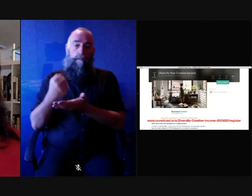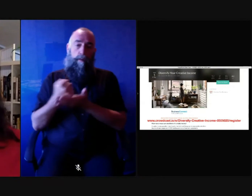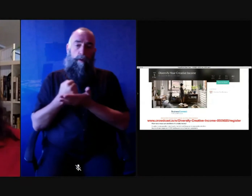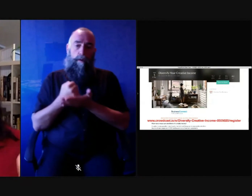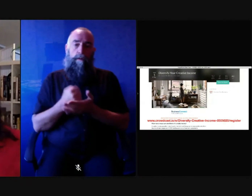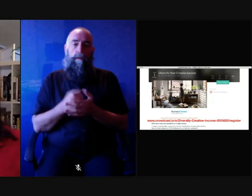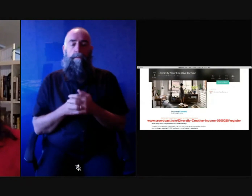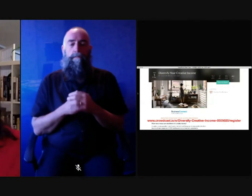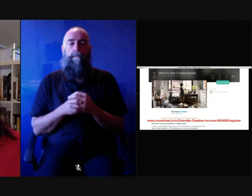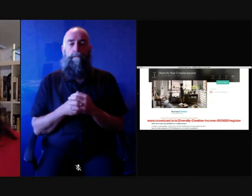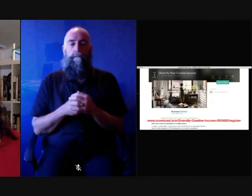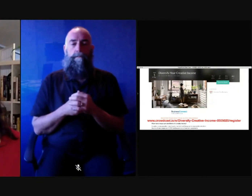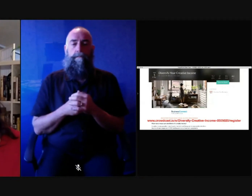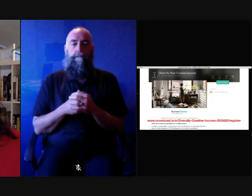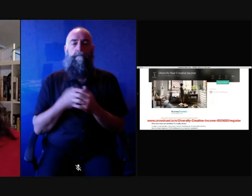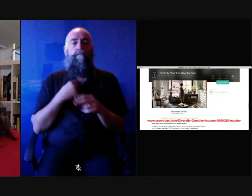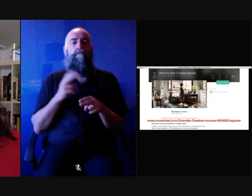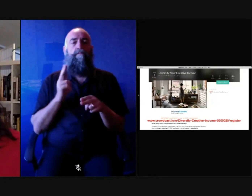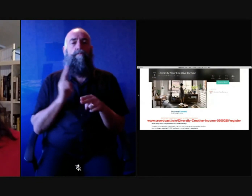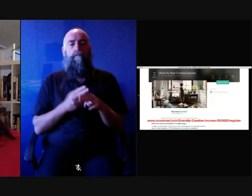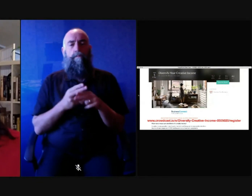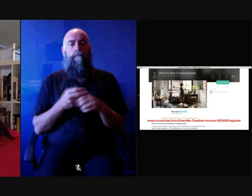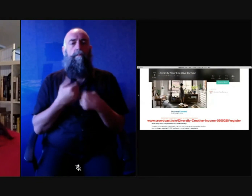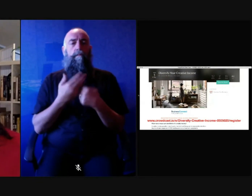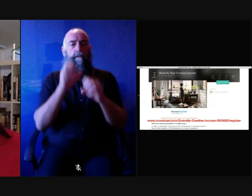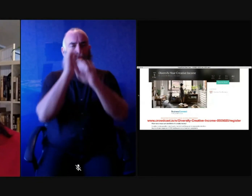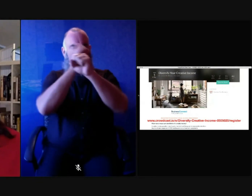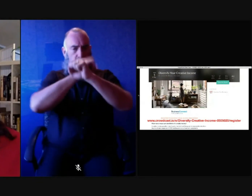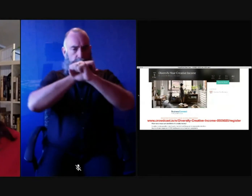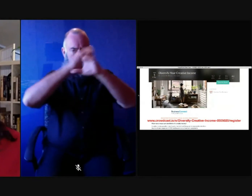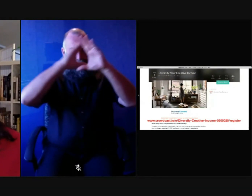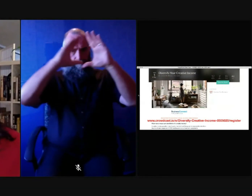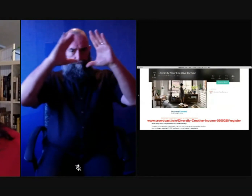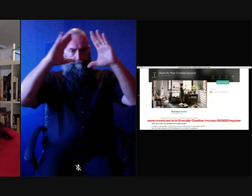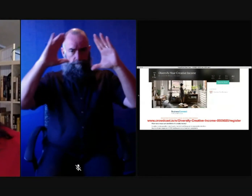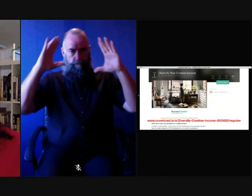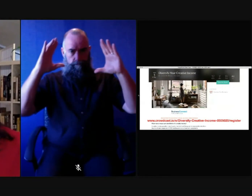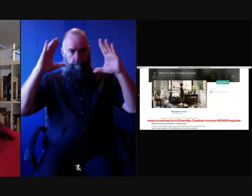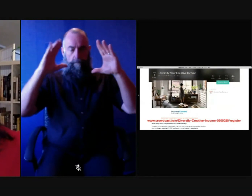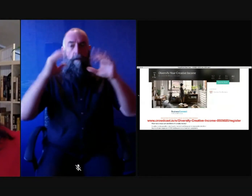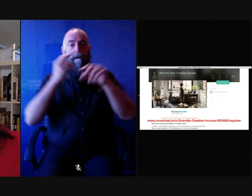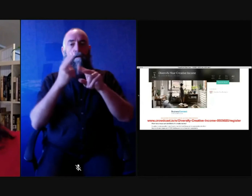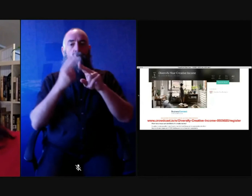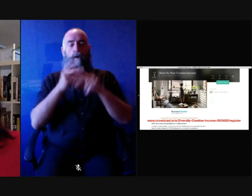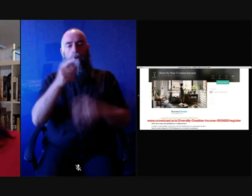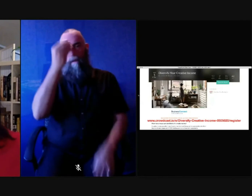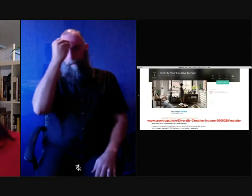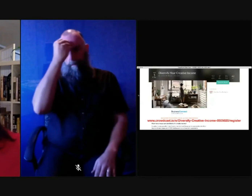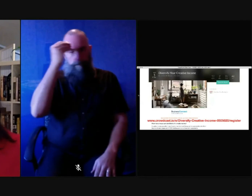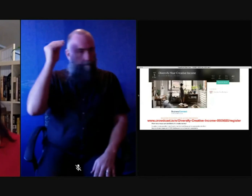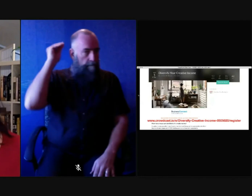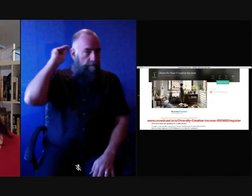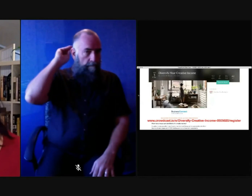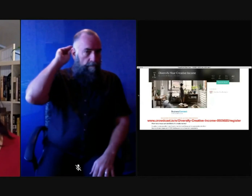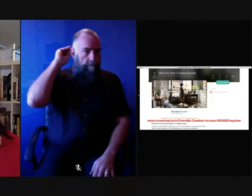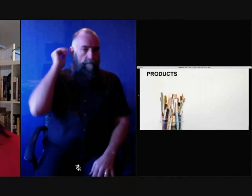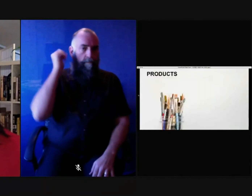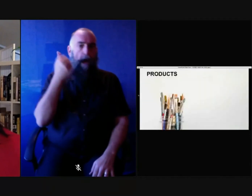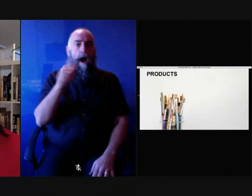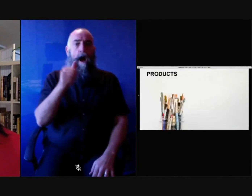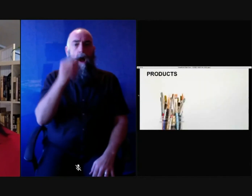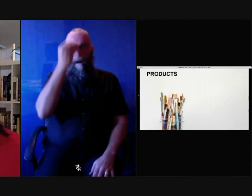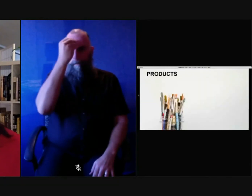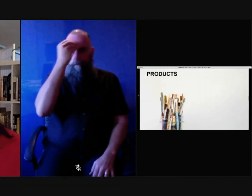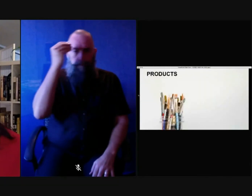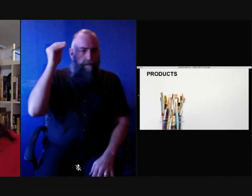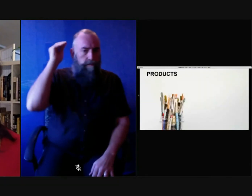But I'm going to give you a really quick overview, just a whole bunch of things to pop into your brain to help you start thinking about ways